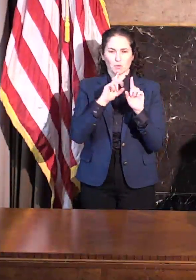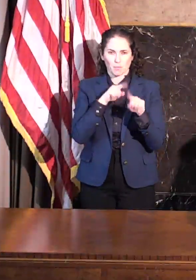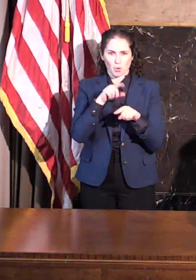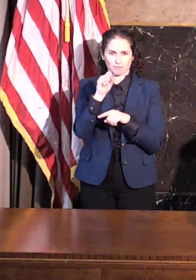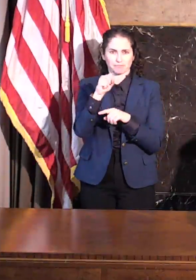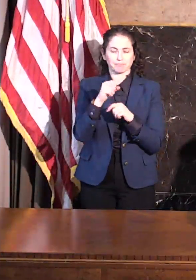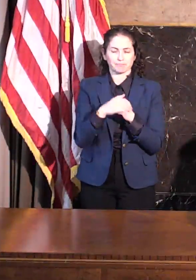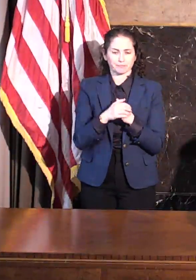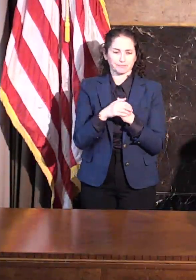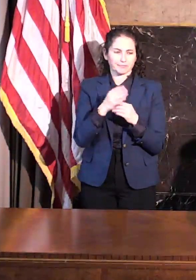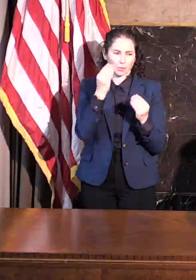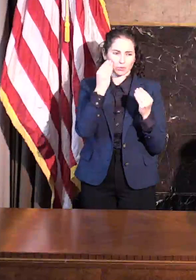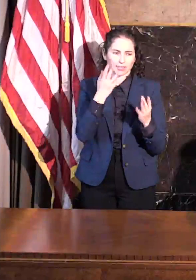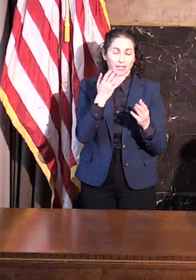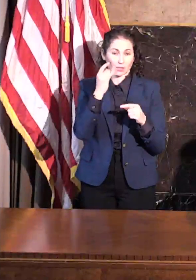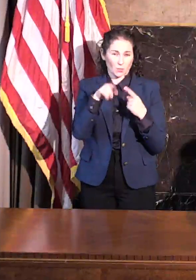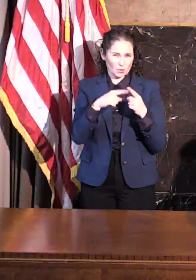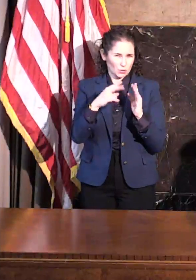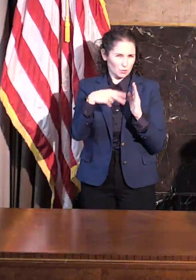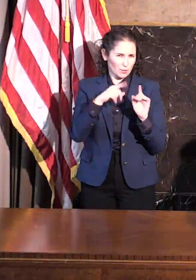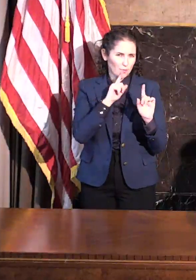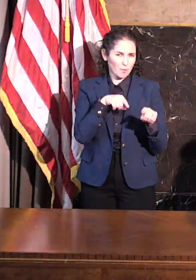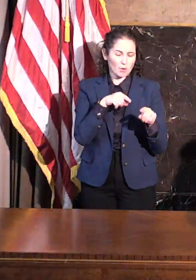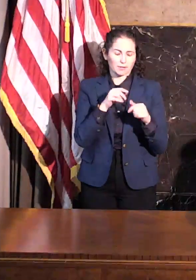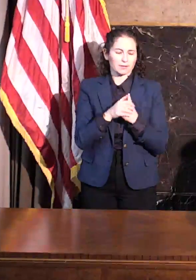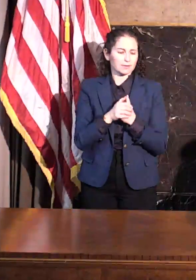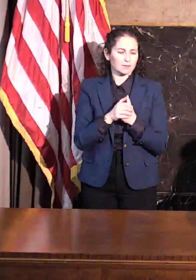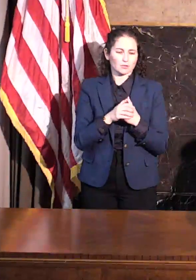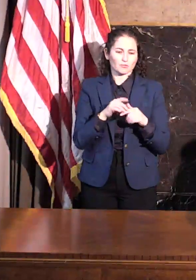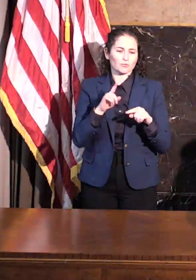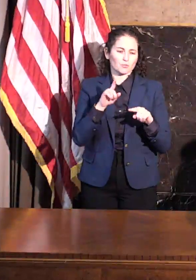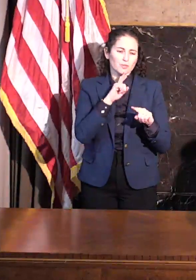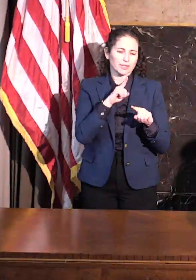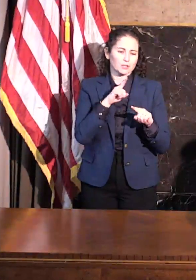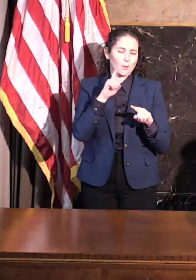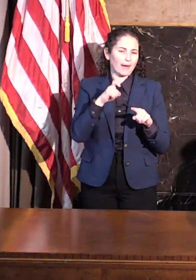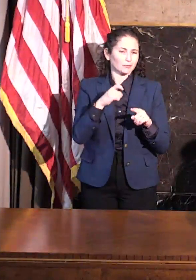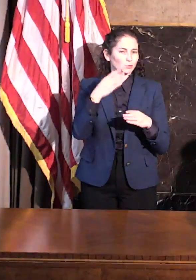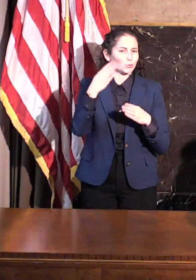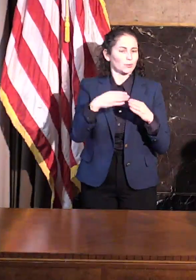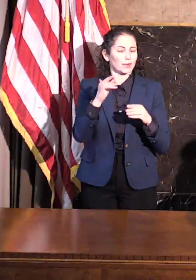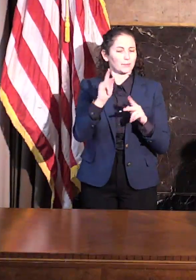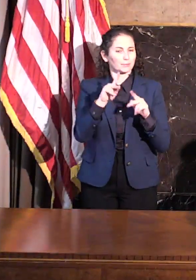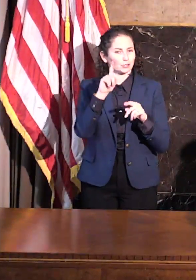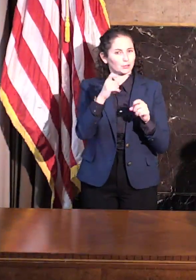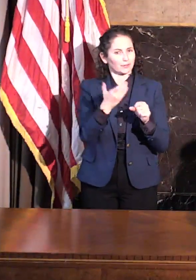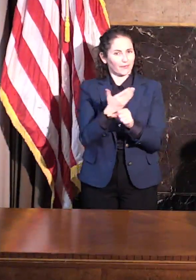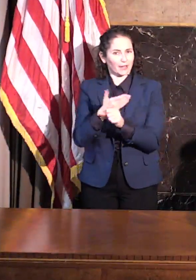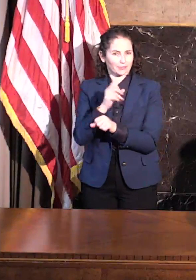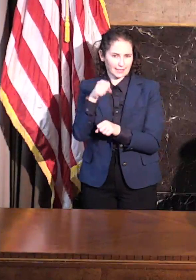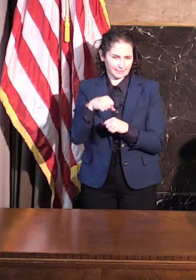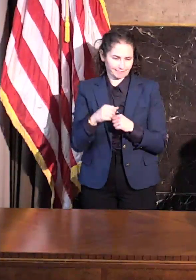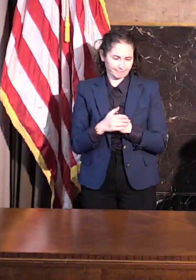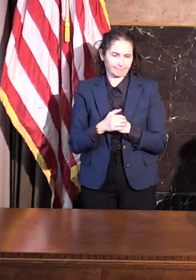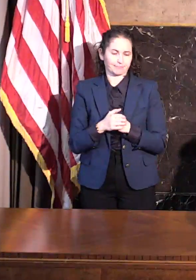People are still going to contract the disease and get sick and go to the hospital, and people are still going to die, but not the people who